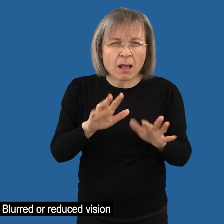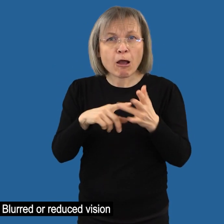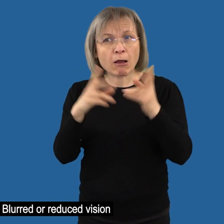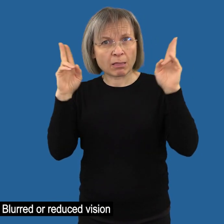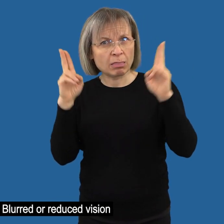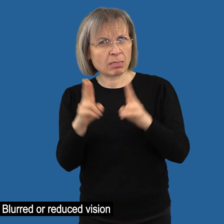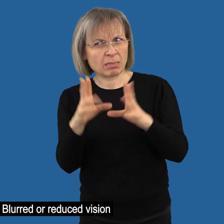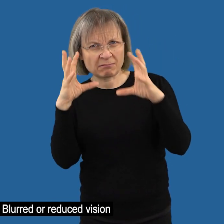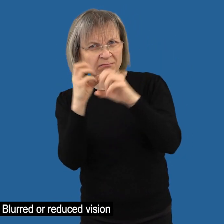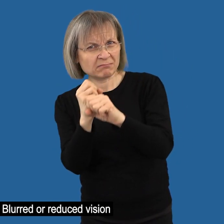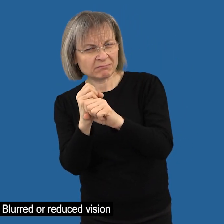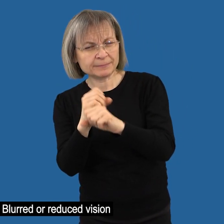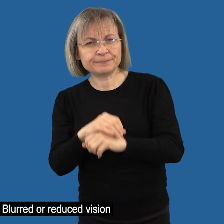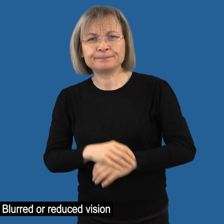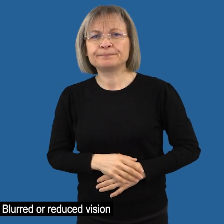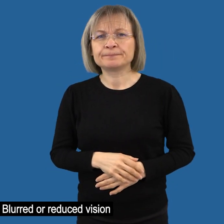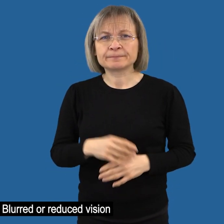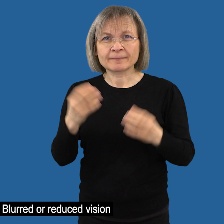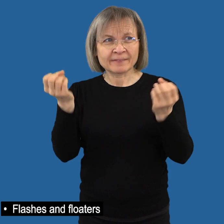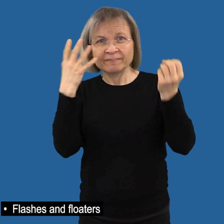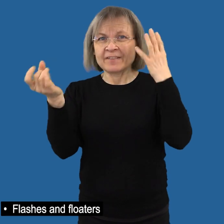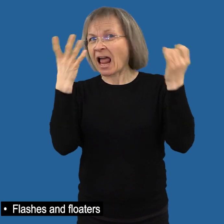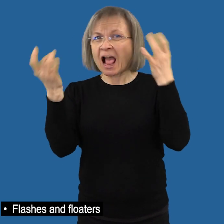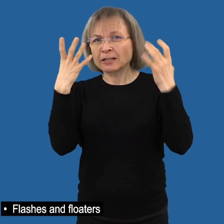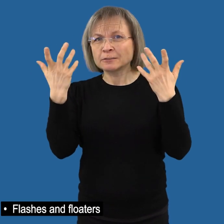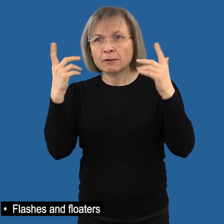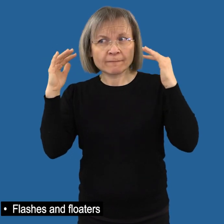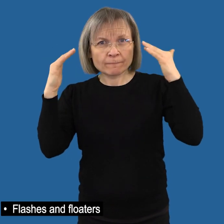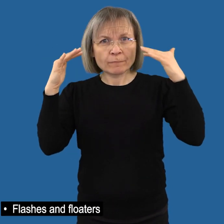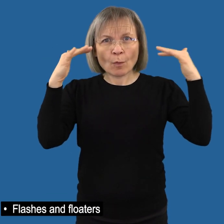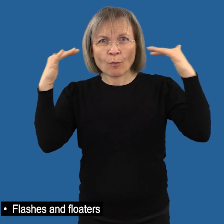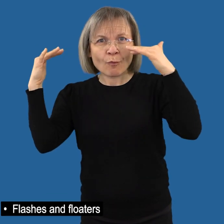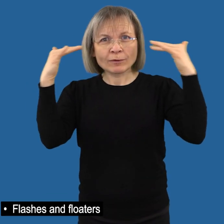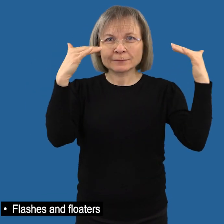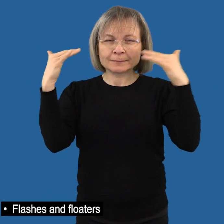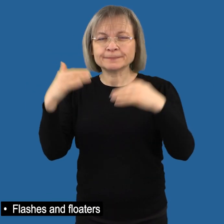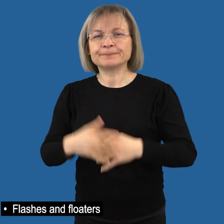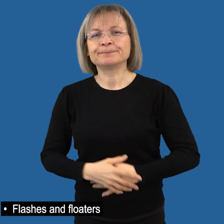Blurred or reduced vision. Flashes and floaters.